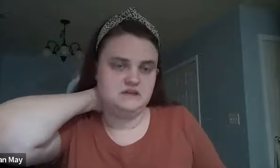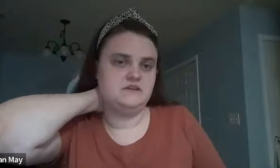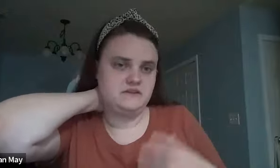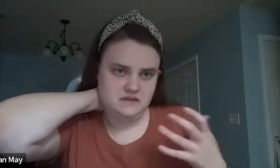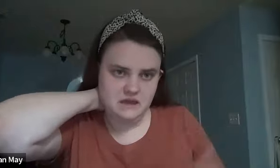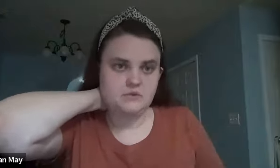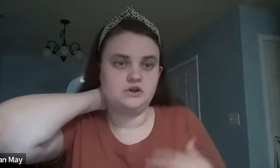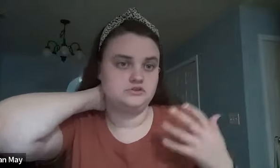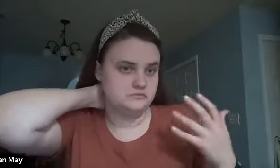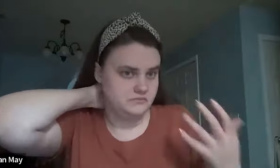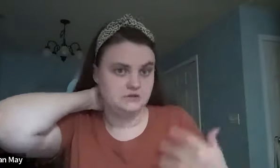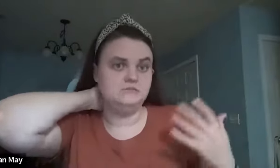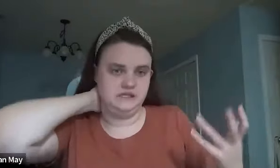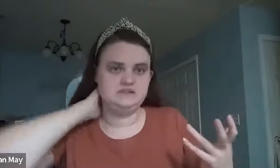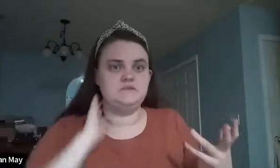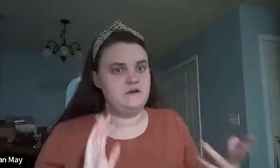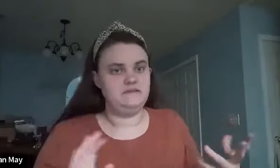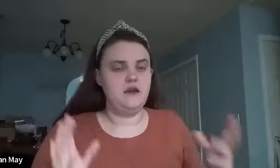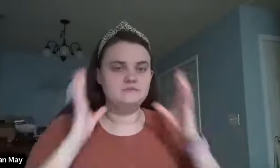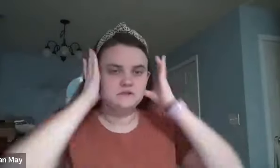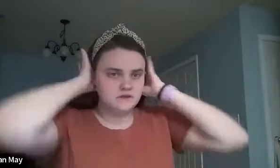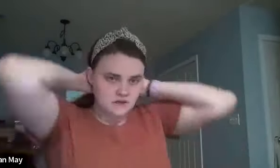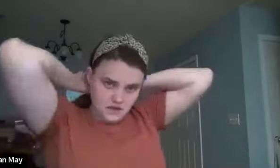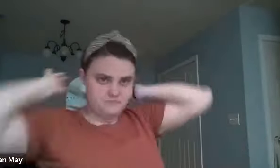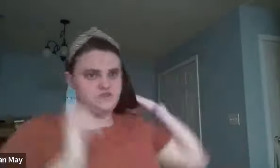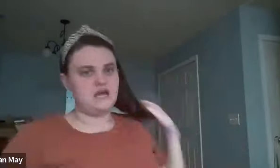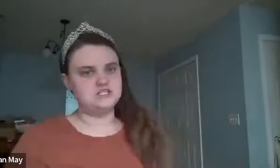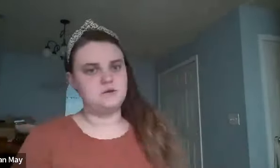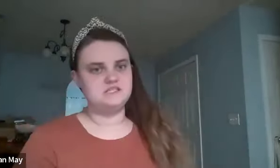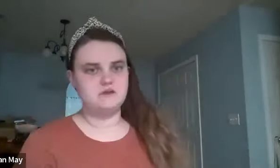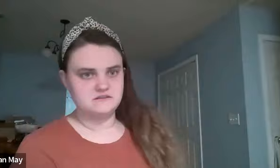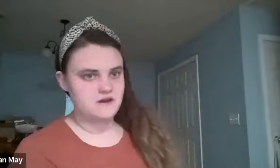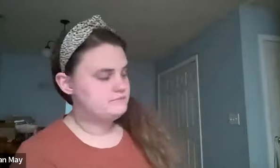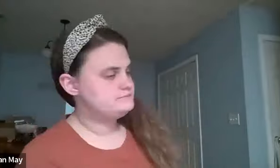like the hamburger meat, something like that. That just helps to specify.